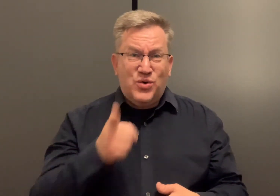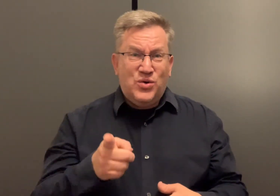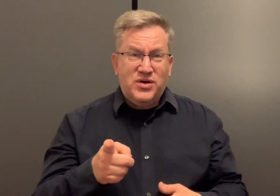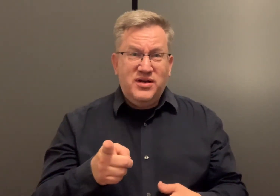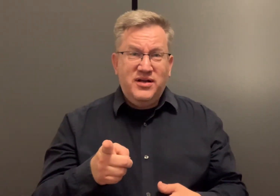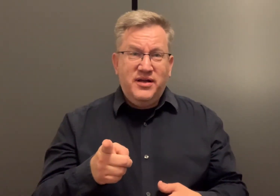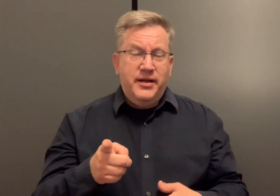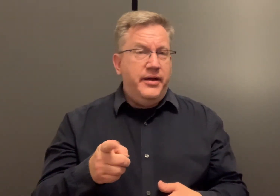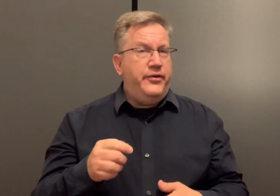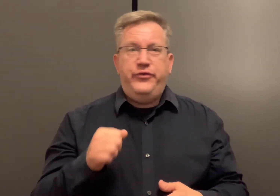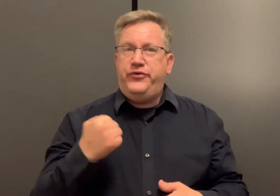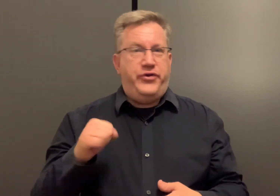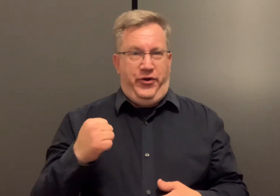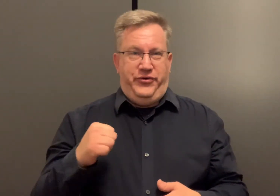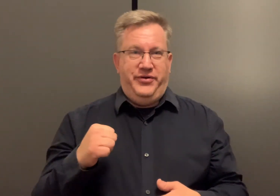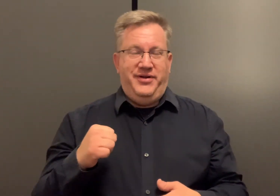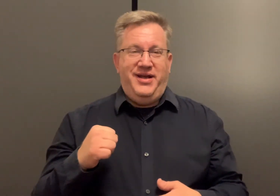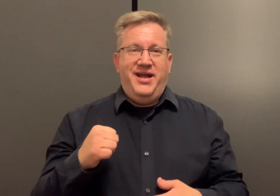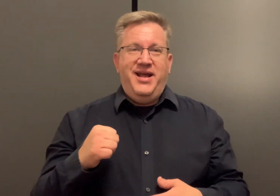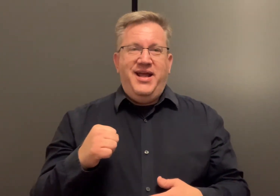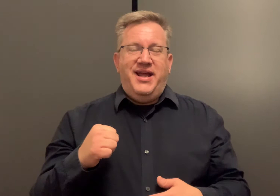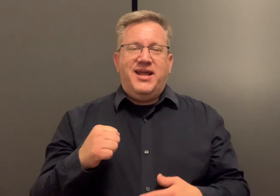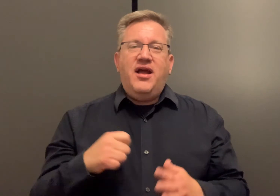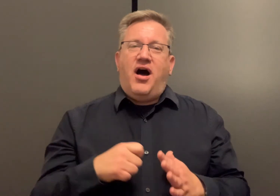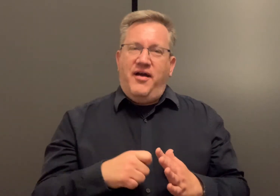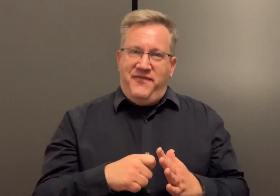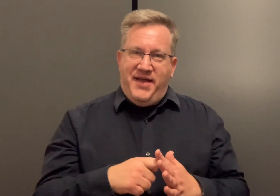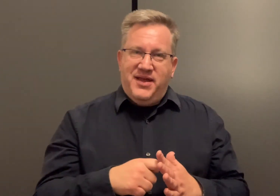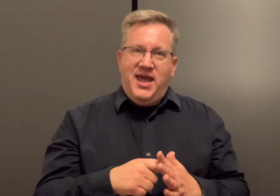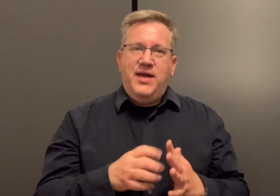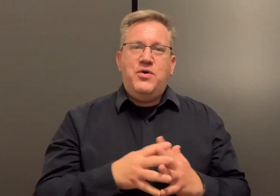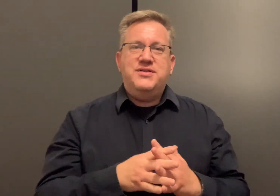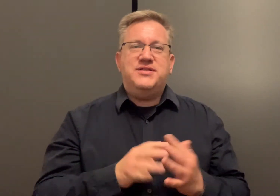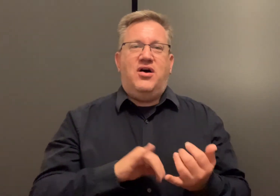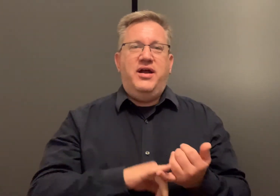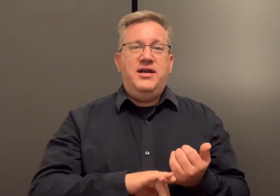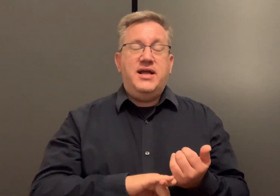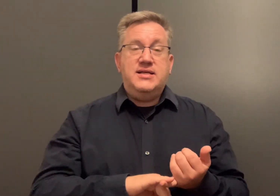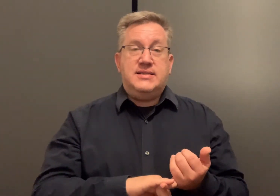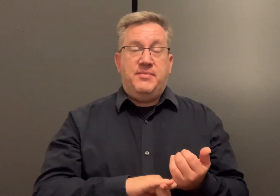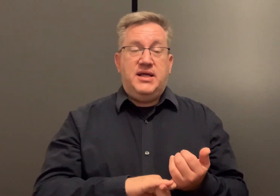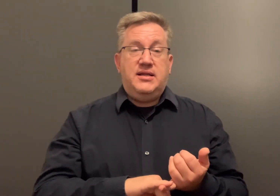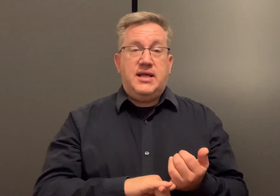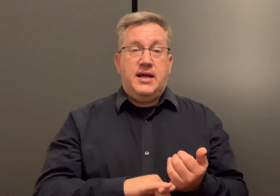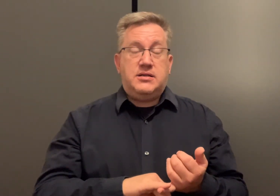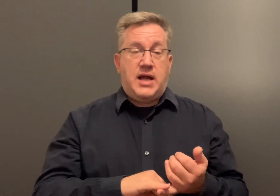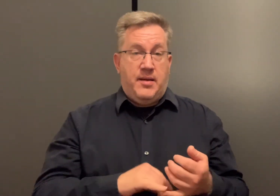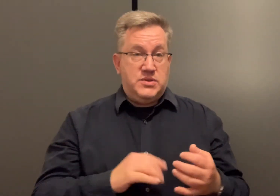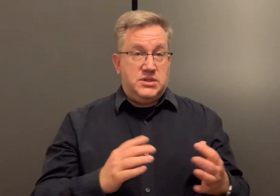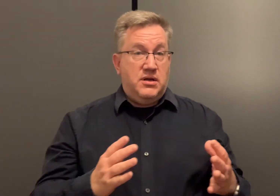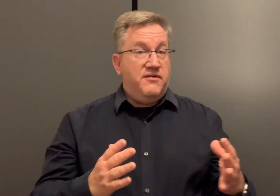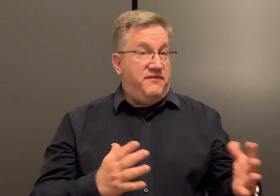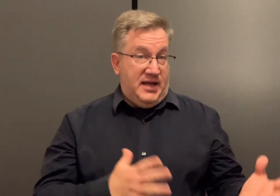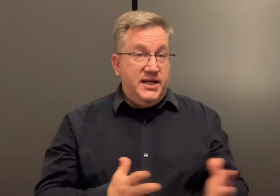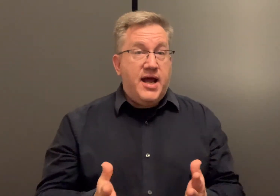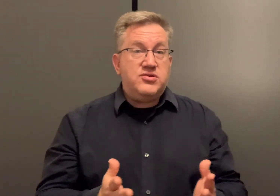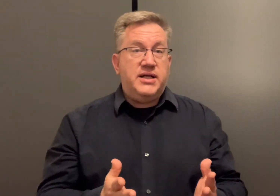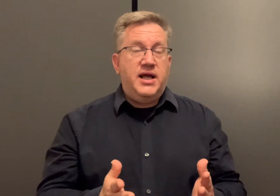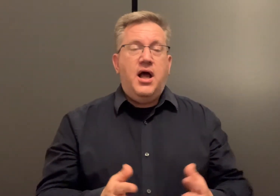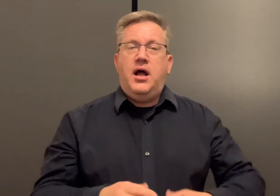talk, don't. I found that keyword sign is something that comes fairly naturally. A